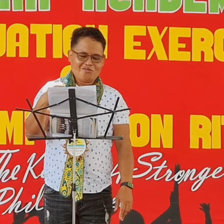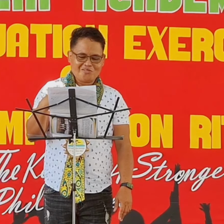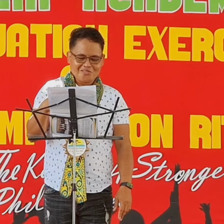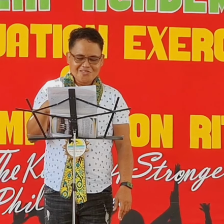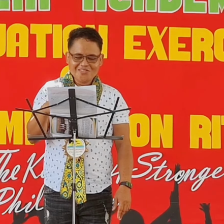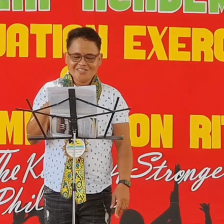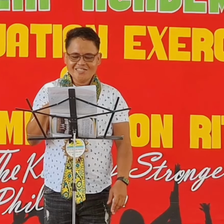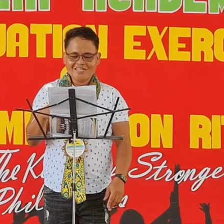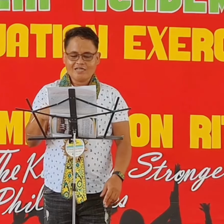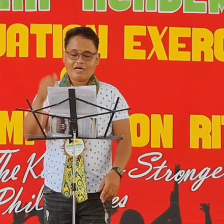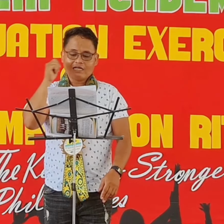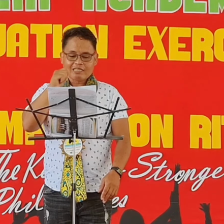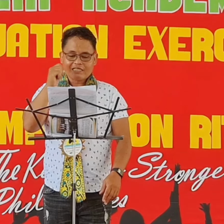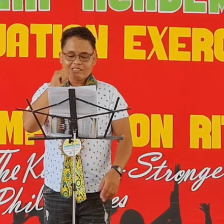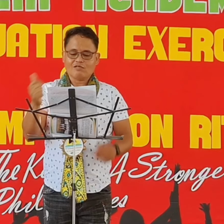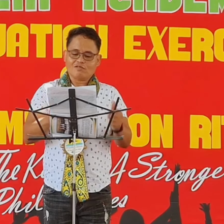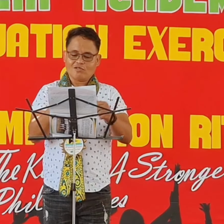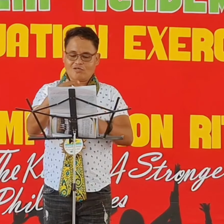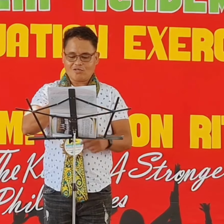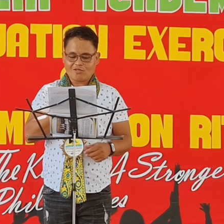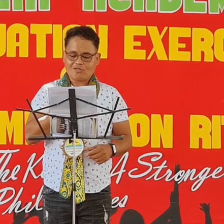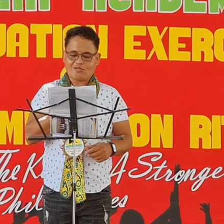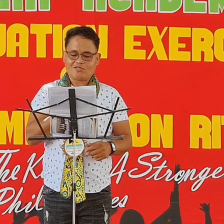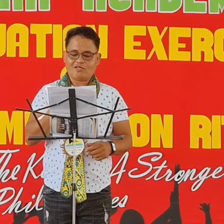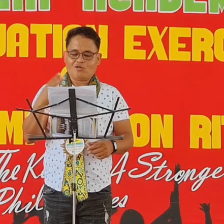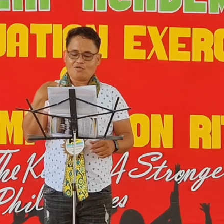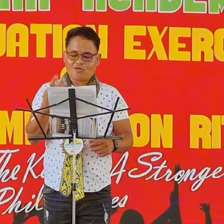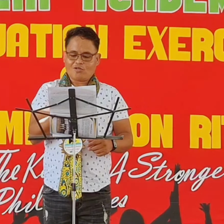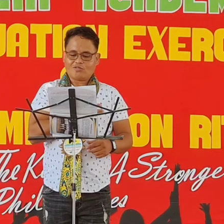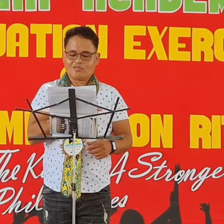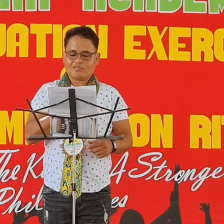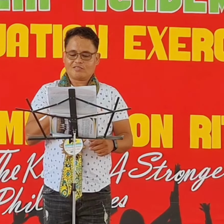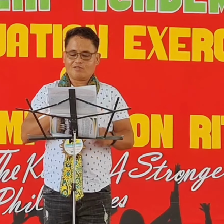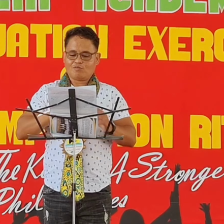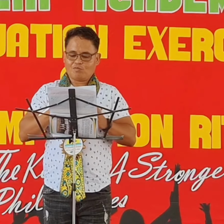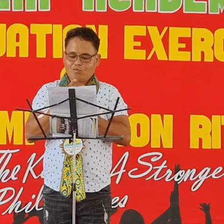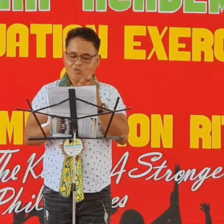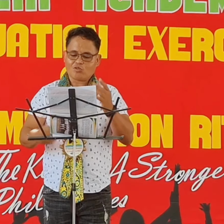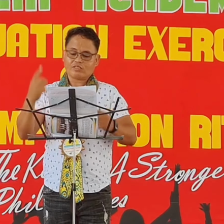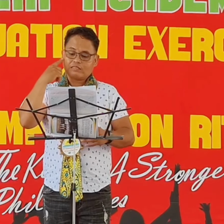A beautiful girl followed me. We are both deaf.